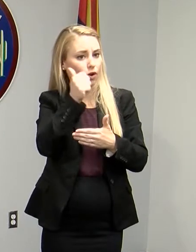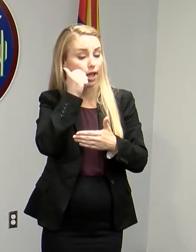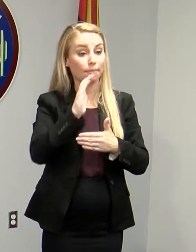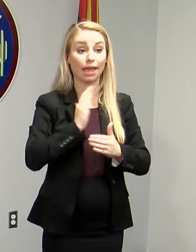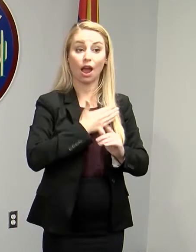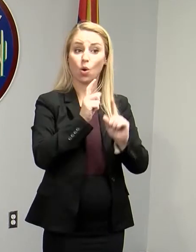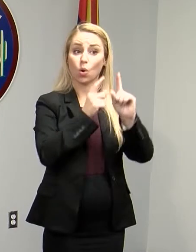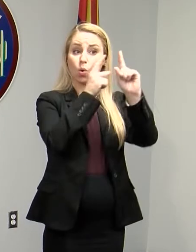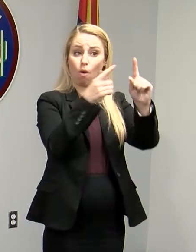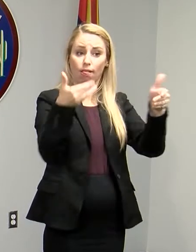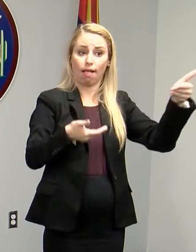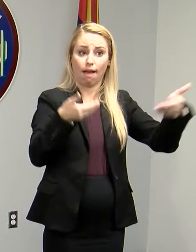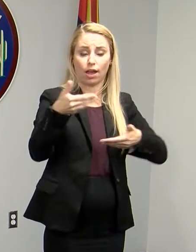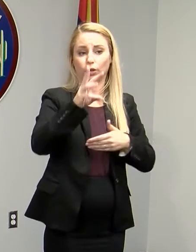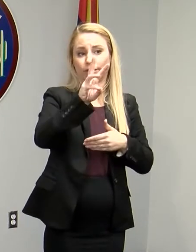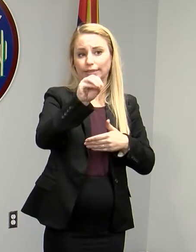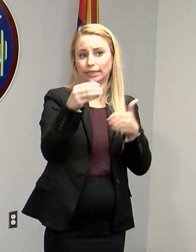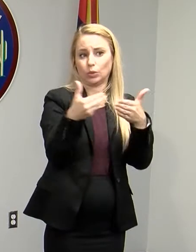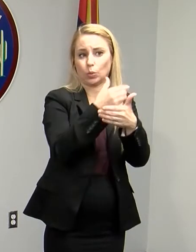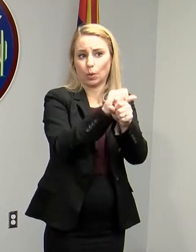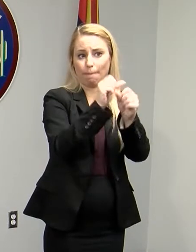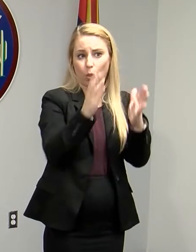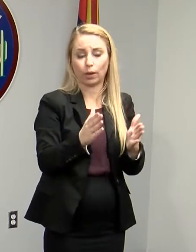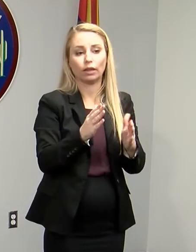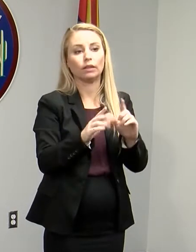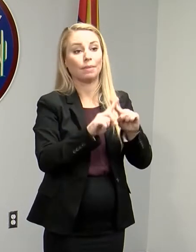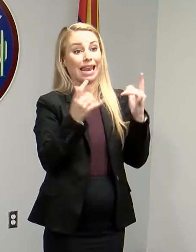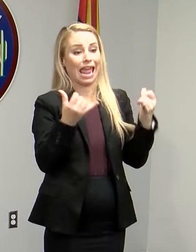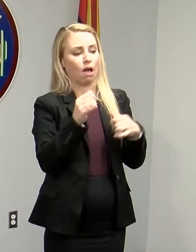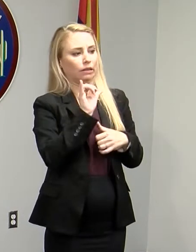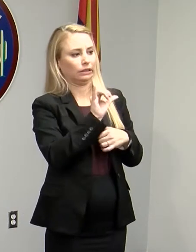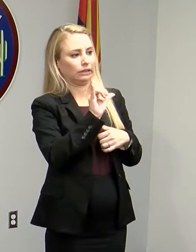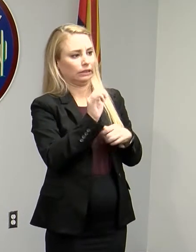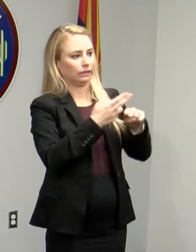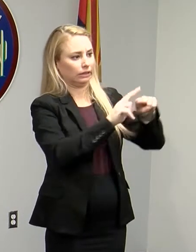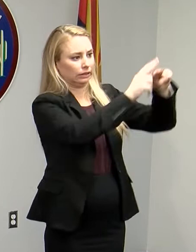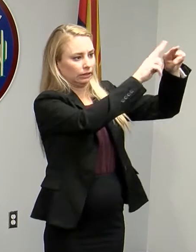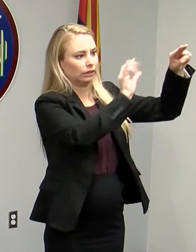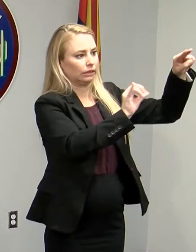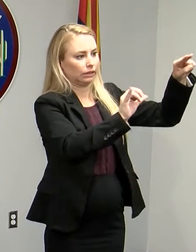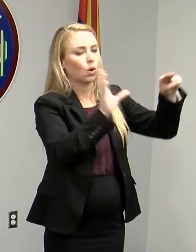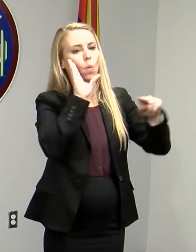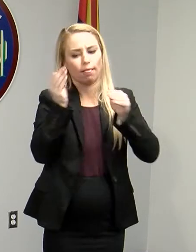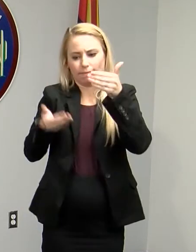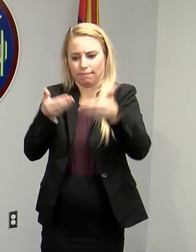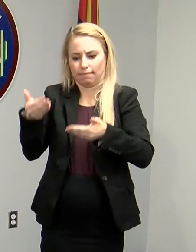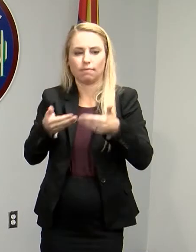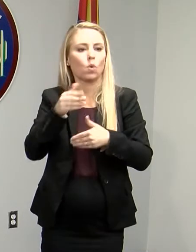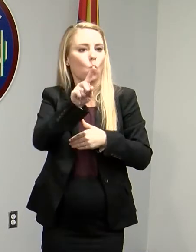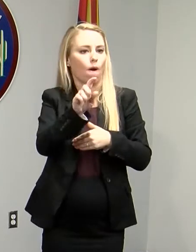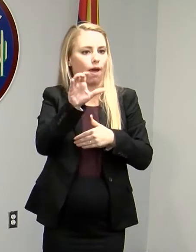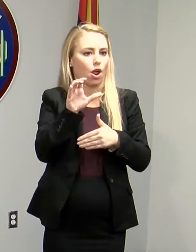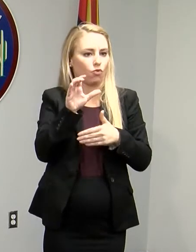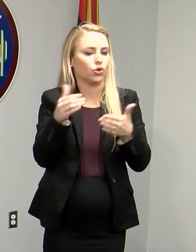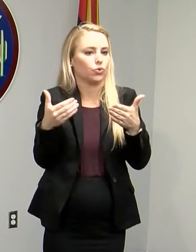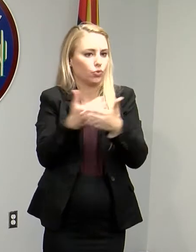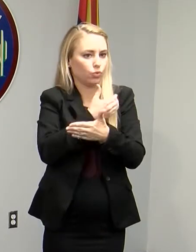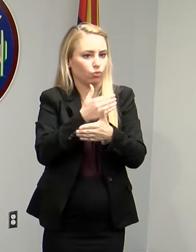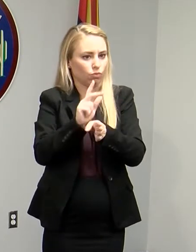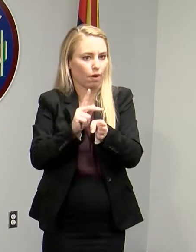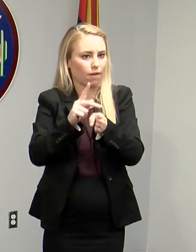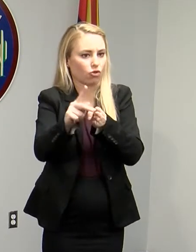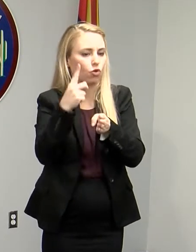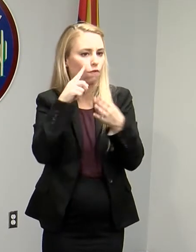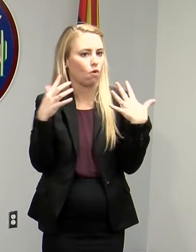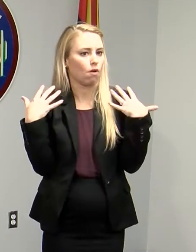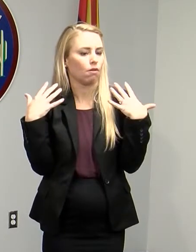employees. As cases have increased, we decided to bring on just over 100 public health professionals. As of today,